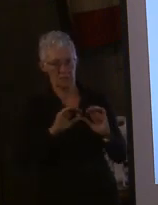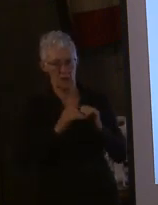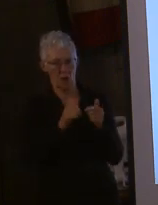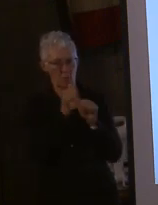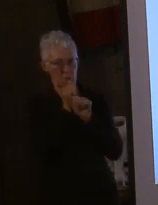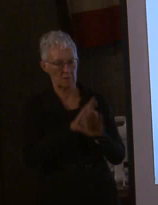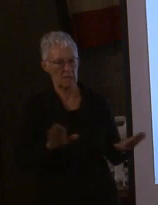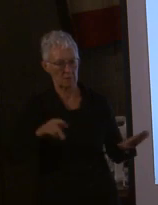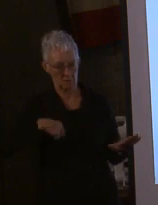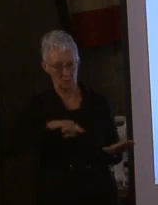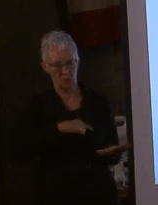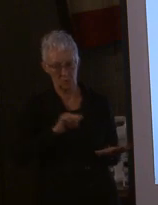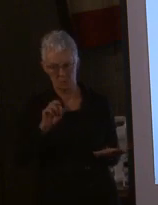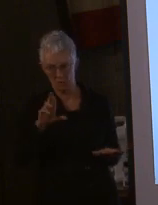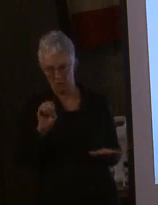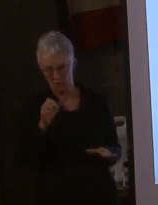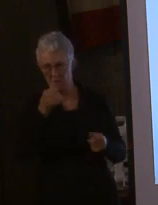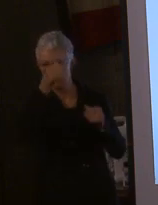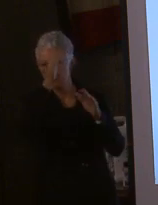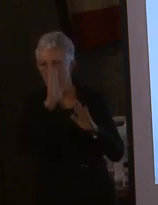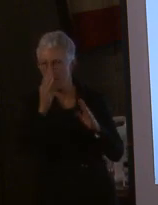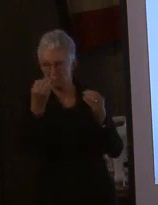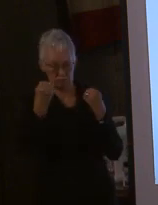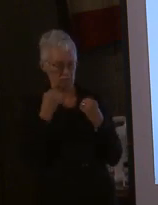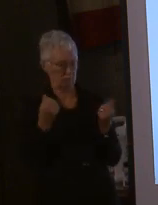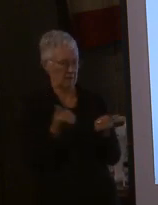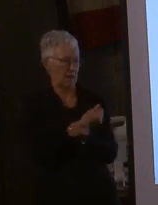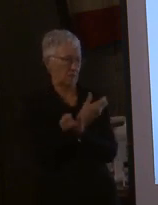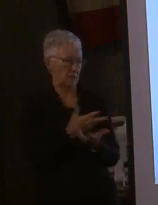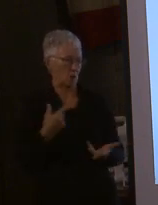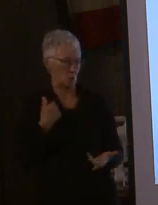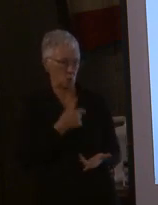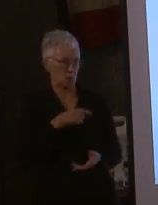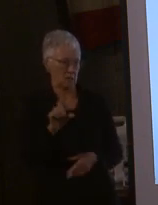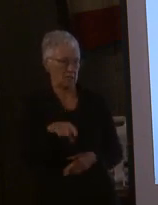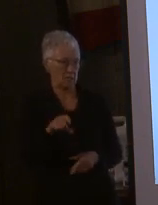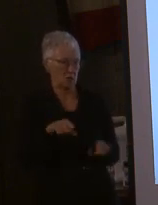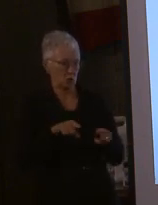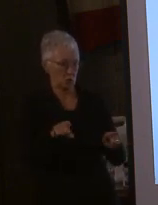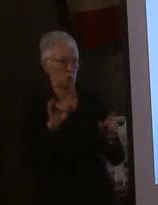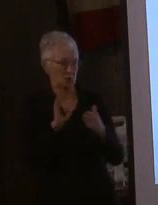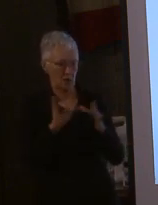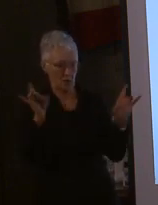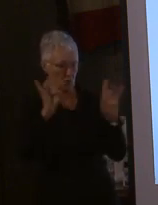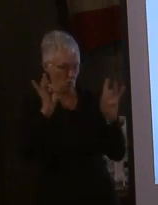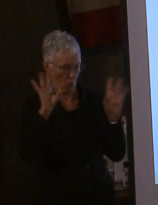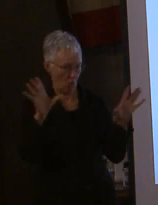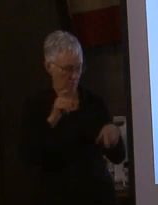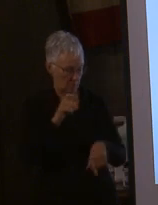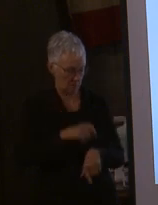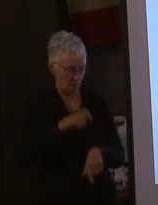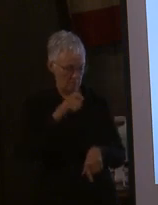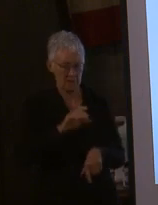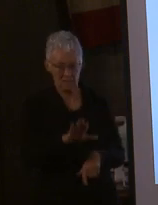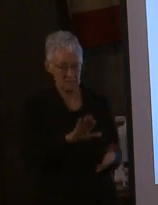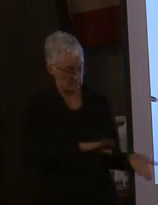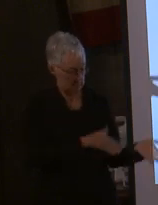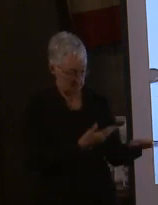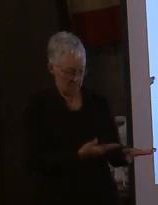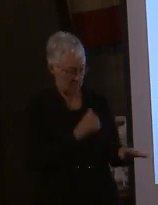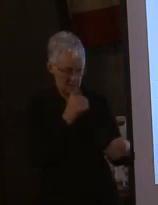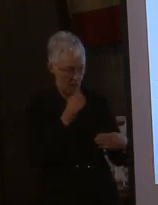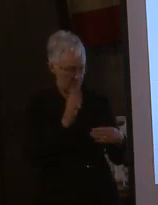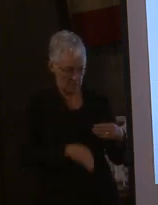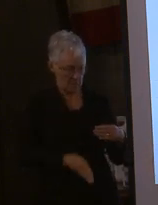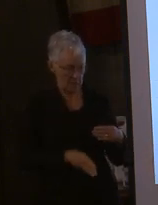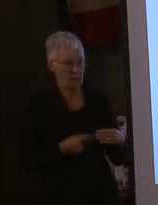are. God provided us with everything we needed during the most devastating time of our lives. Liam's death is not the end, though. I find rest from